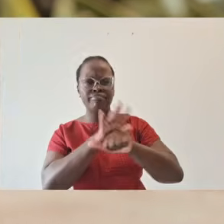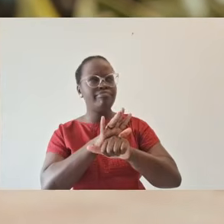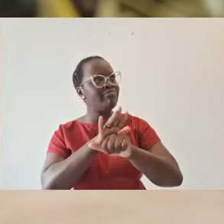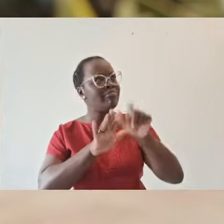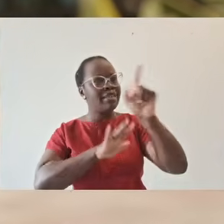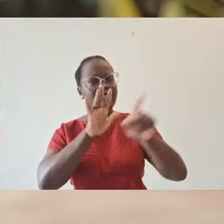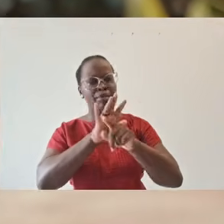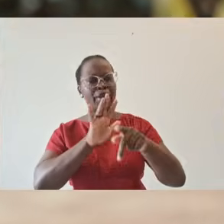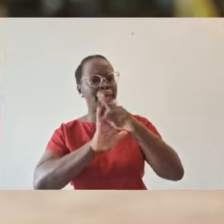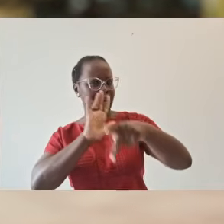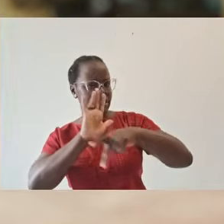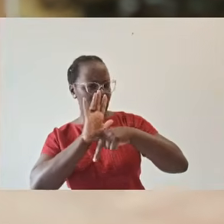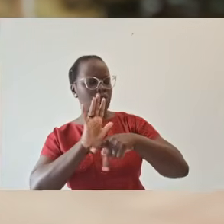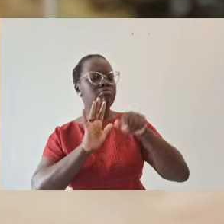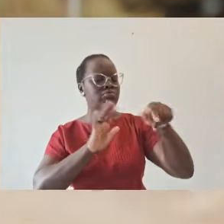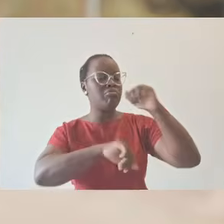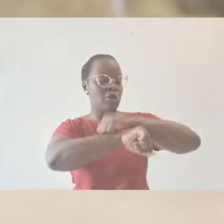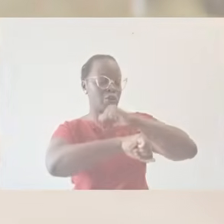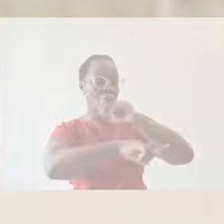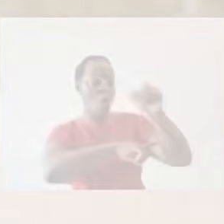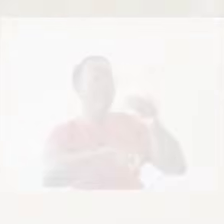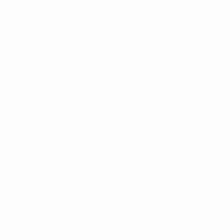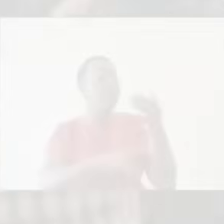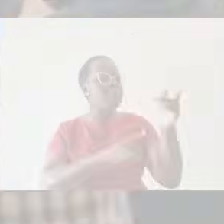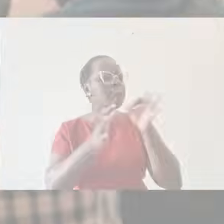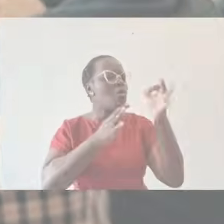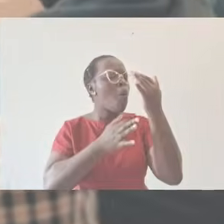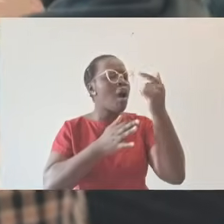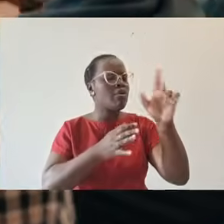adopt Studio KSL's Digital StoryTime resources.